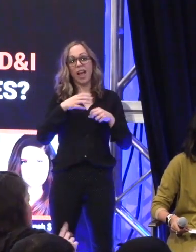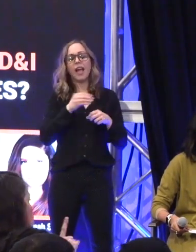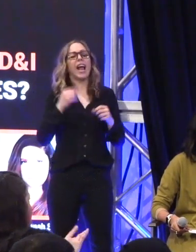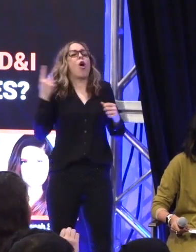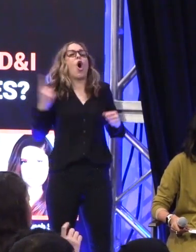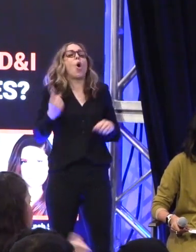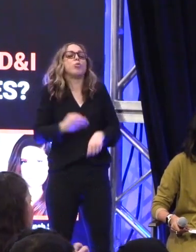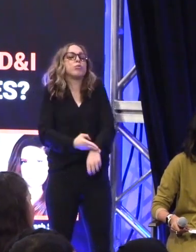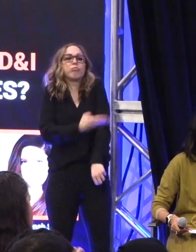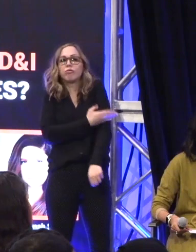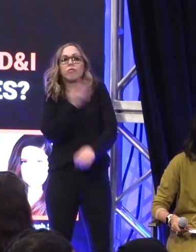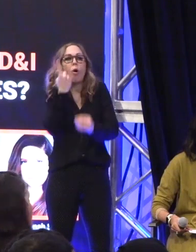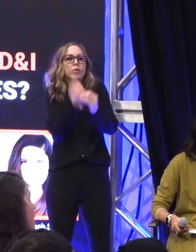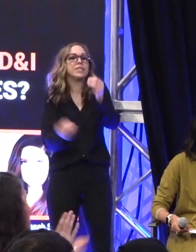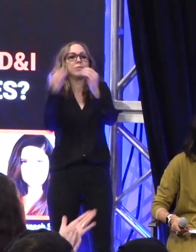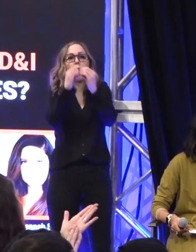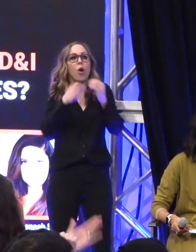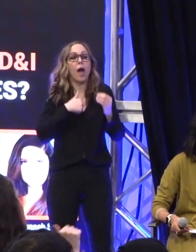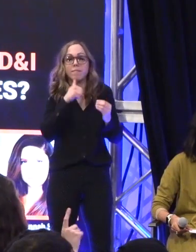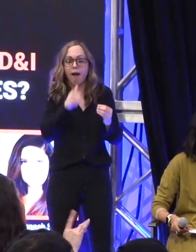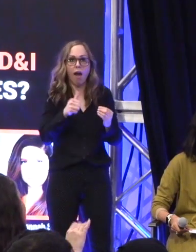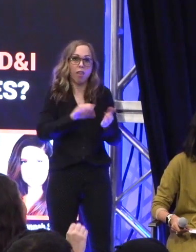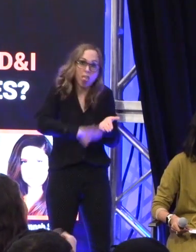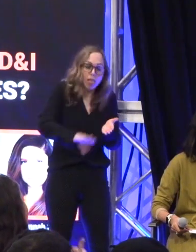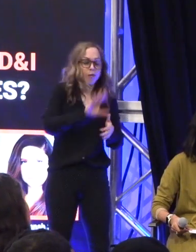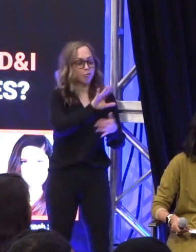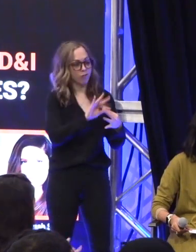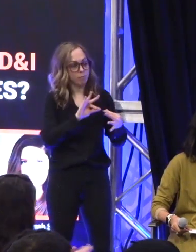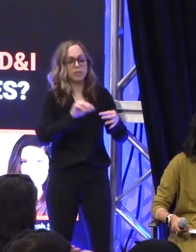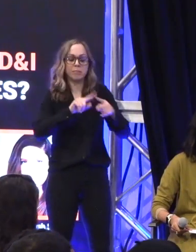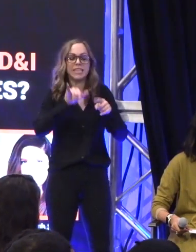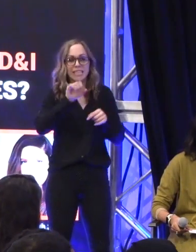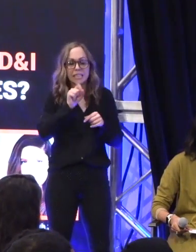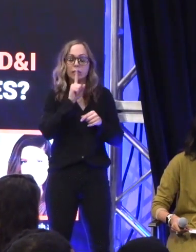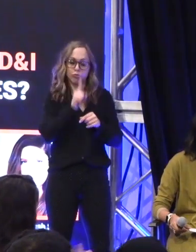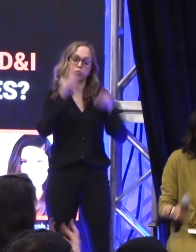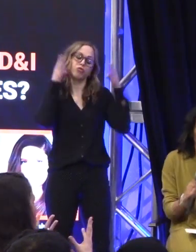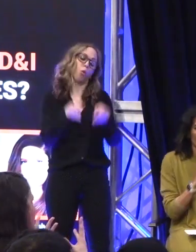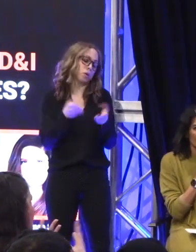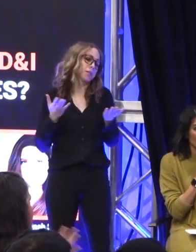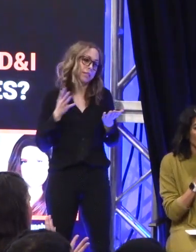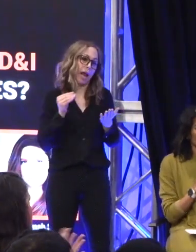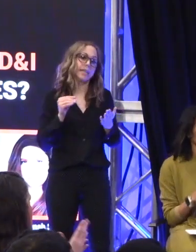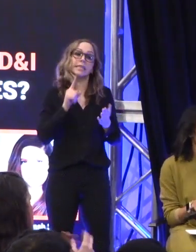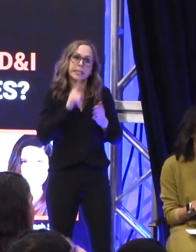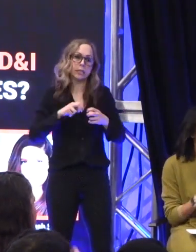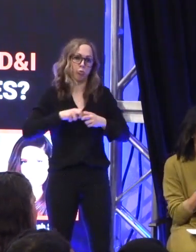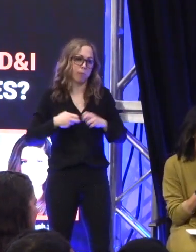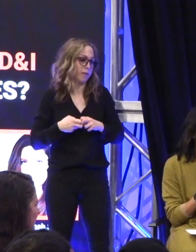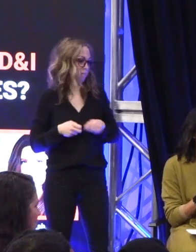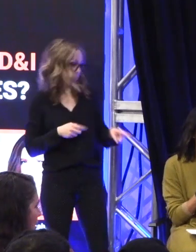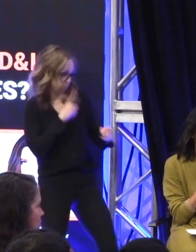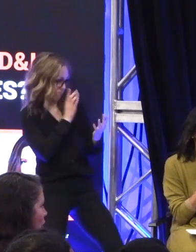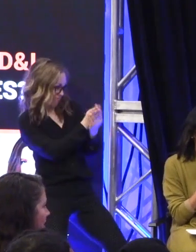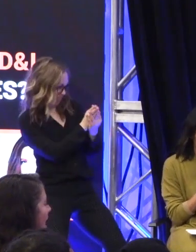more. I'm not applauding Adobe right now. I'm just saying that is a focus, but it's a multifaceted problem. Yes, go ahead. I was going to let you finish,